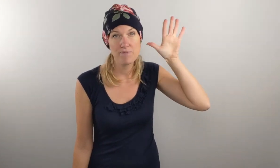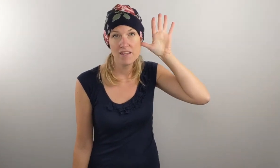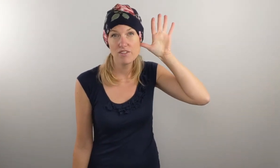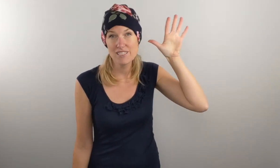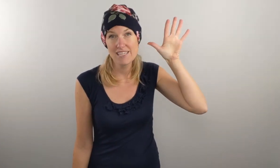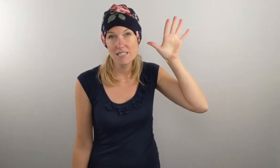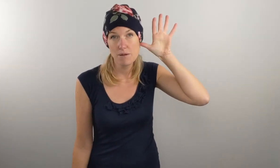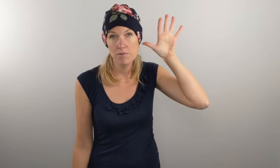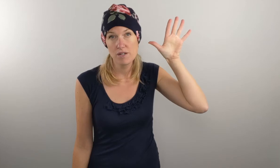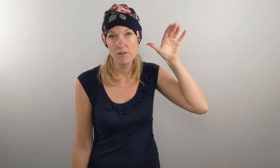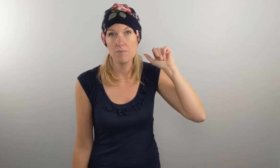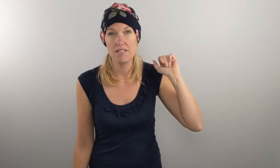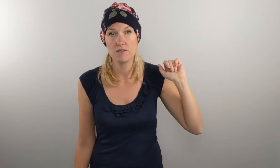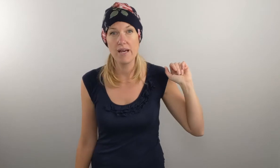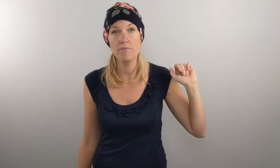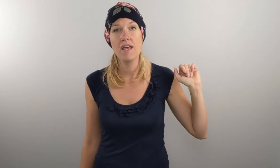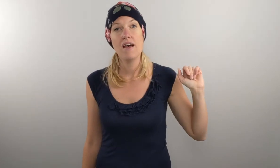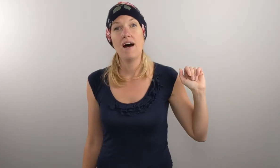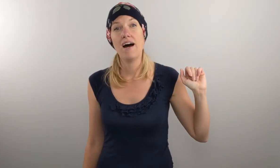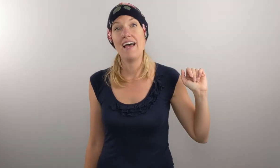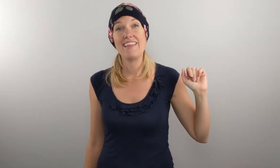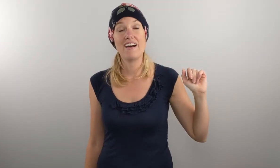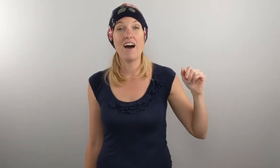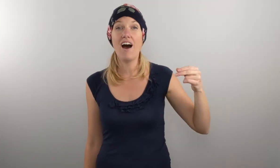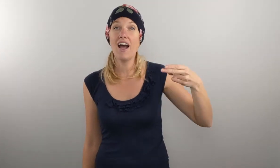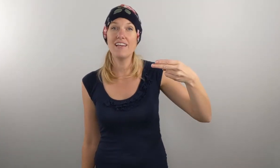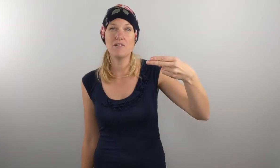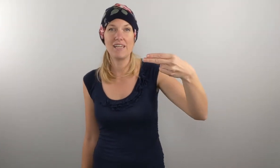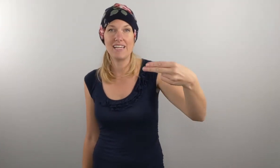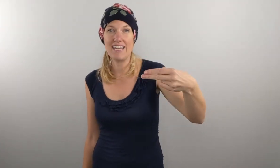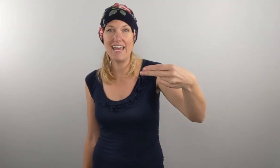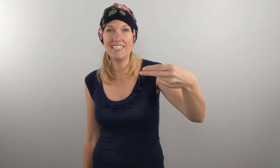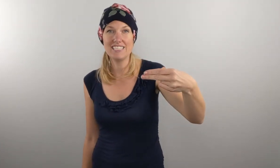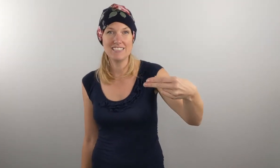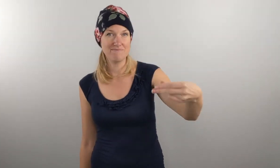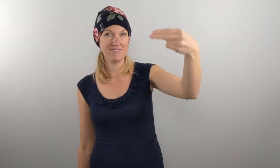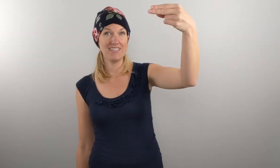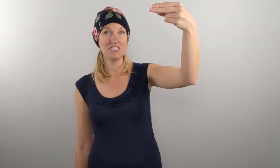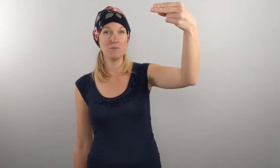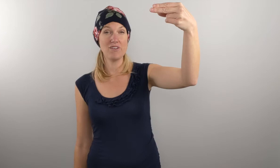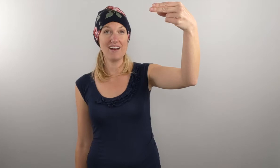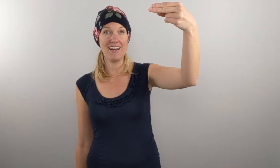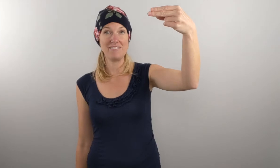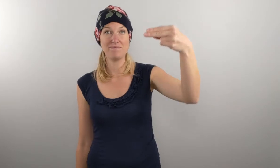if you did this, people would know what you mean as well. And then on high, you're making an H, and you're just moving it high.